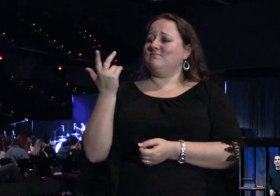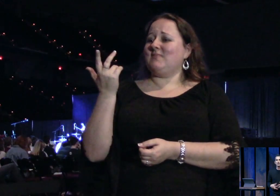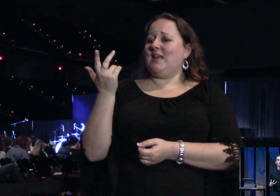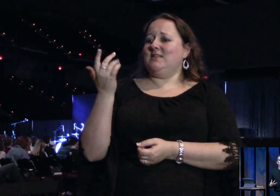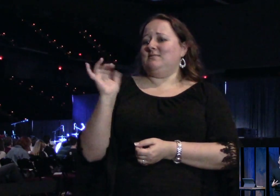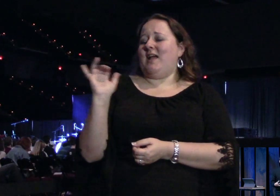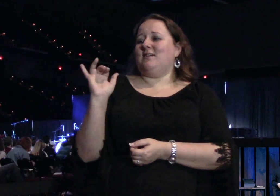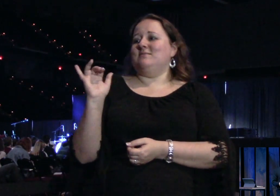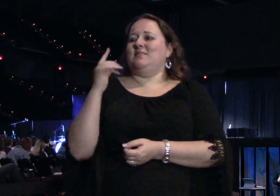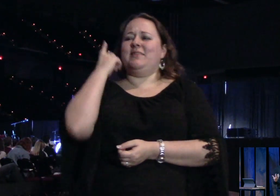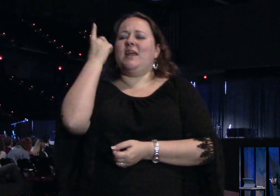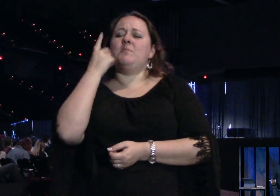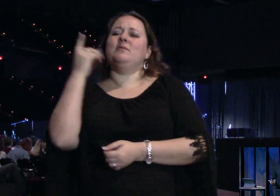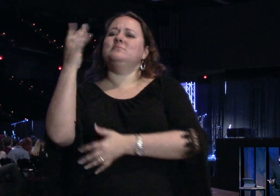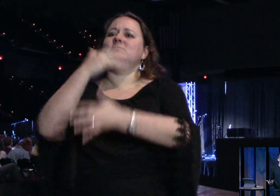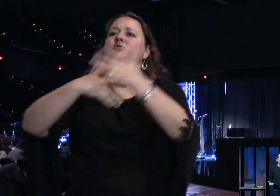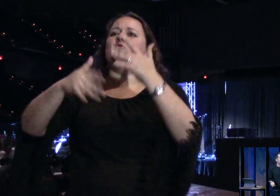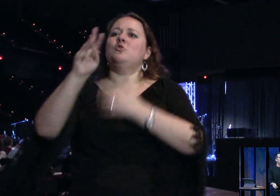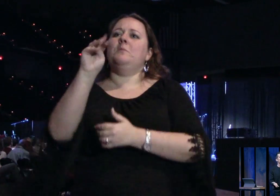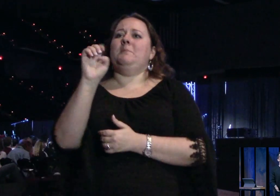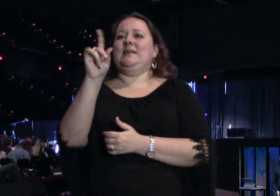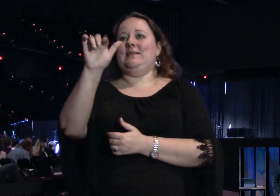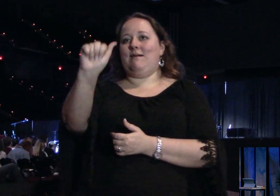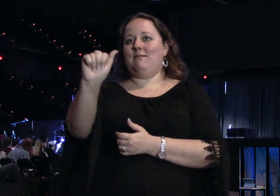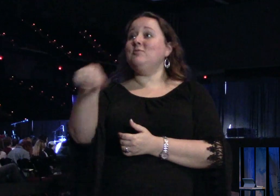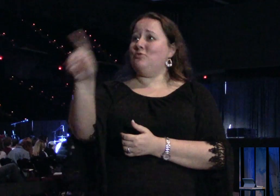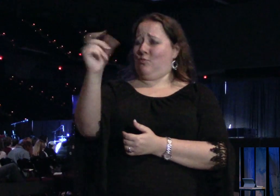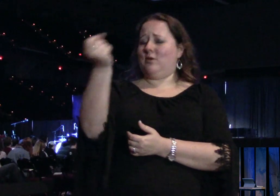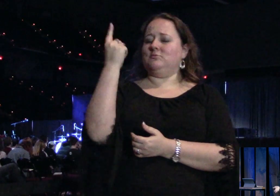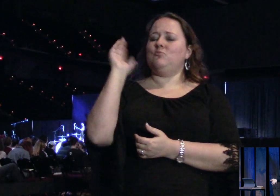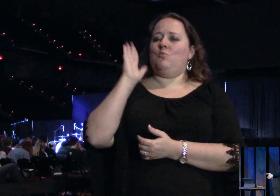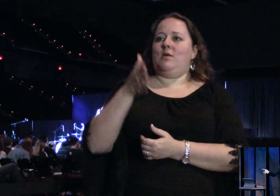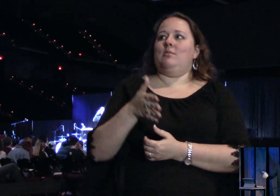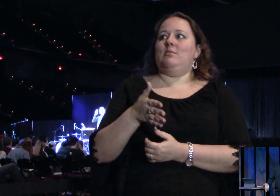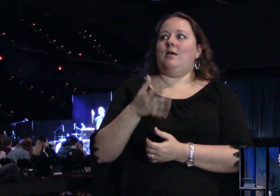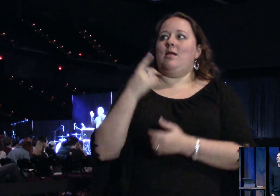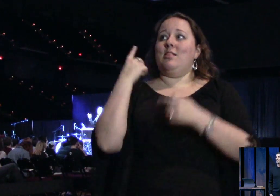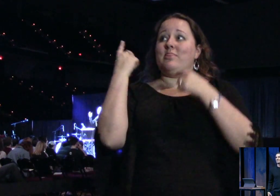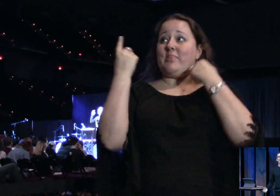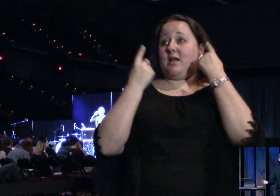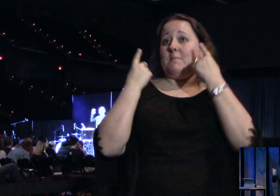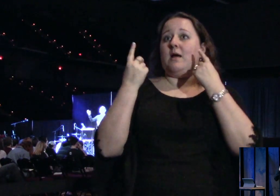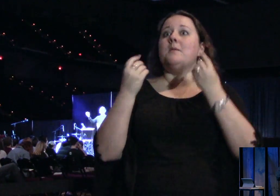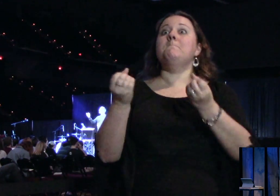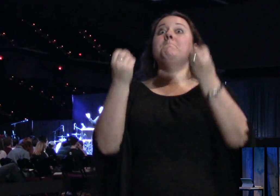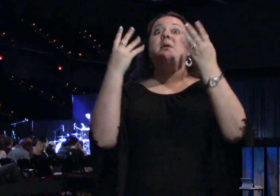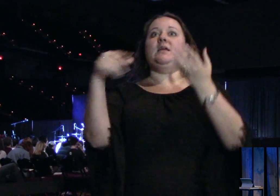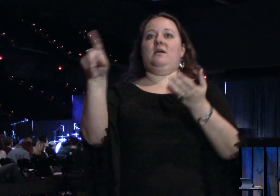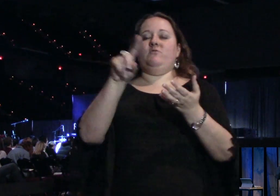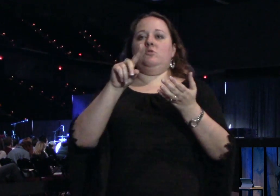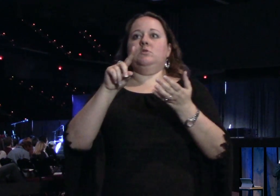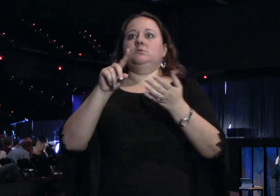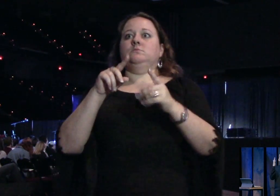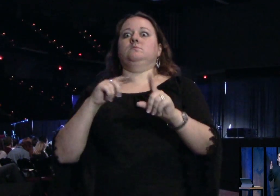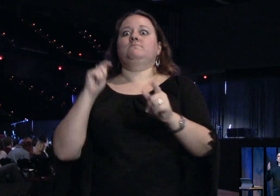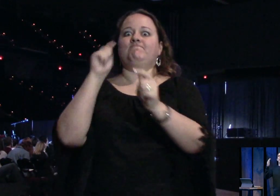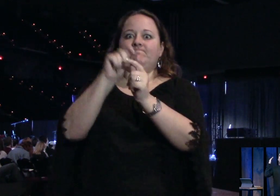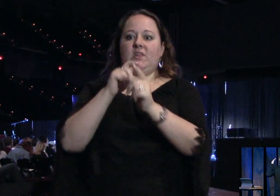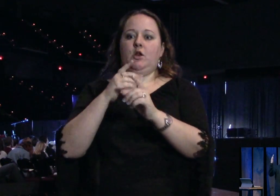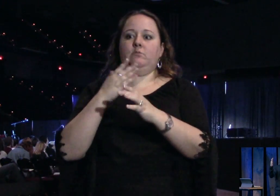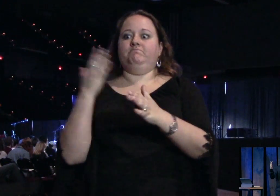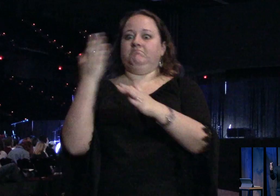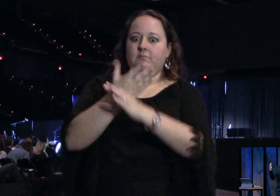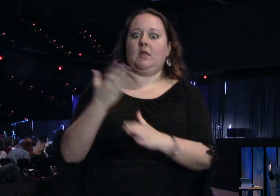Because innovation is anticlimactic. Think about social media. You guys will absolutely get this. Think back to how many of